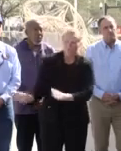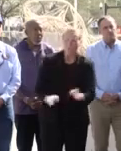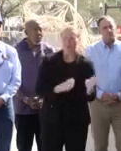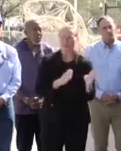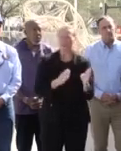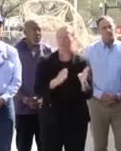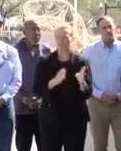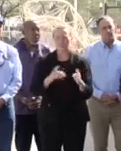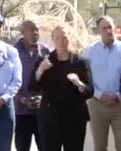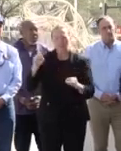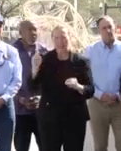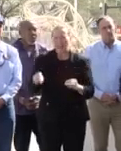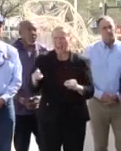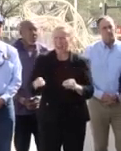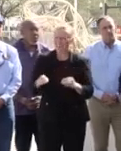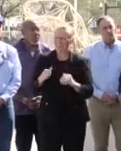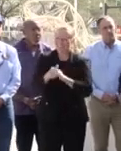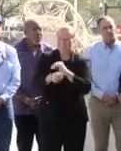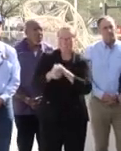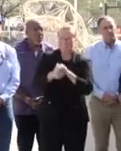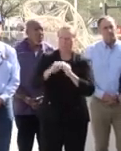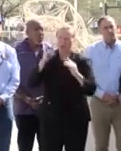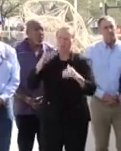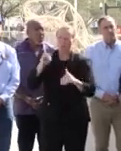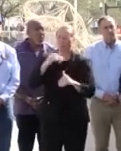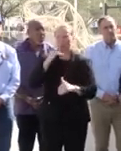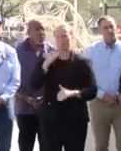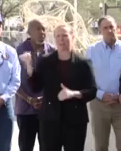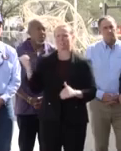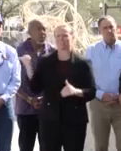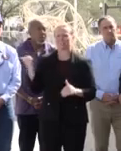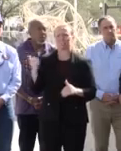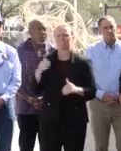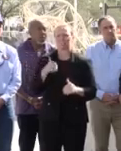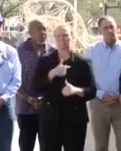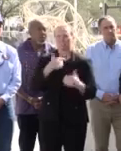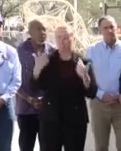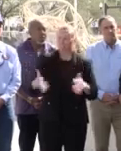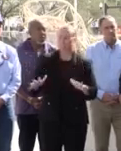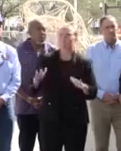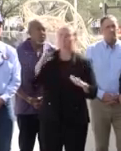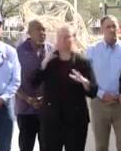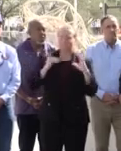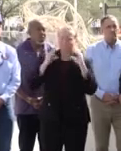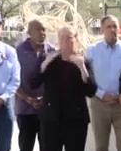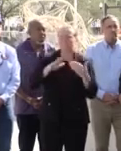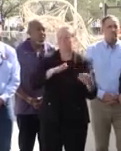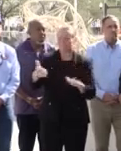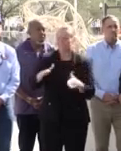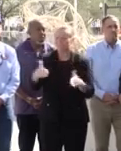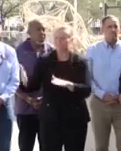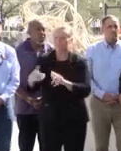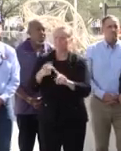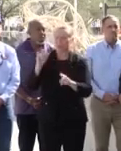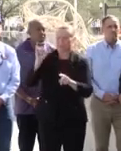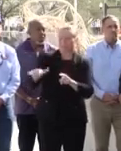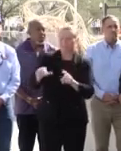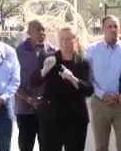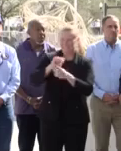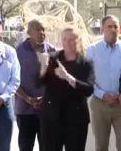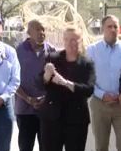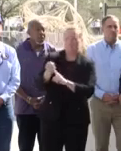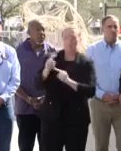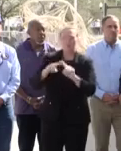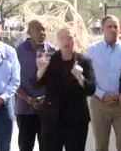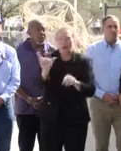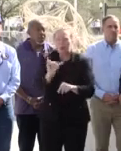just take cover and hope for the best. So we have had fatalities of that nature. But what we are also seeing is